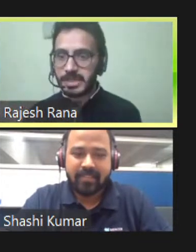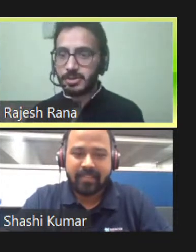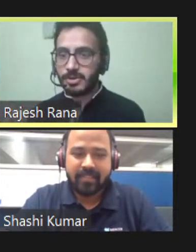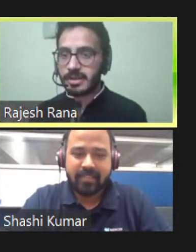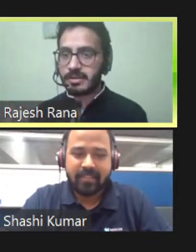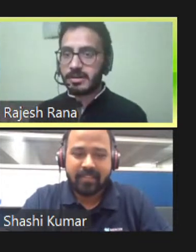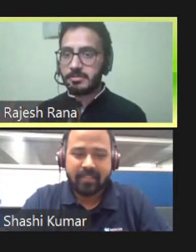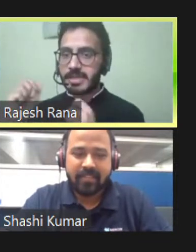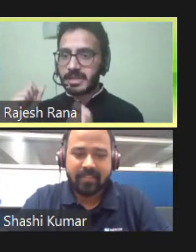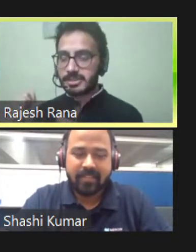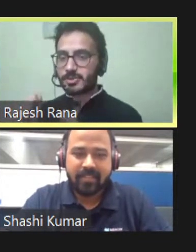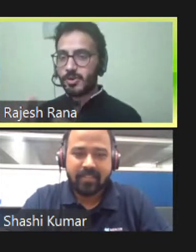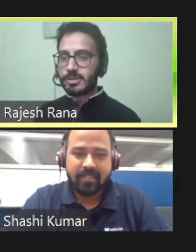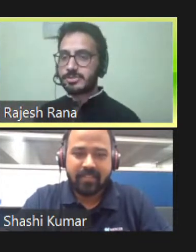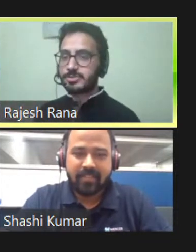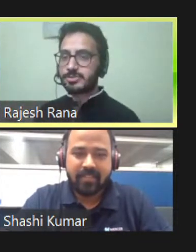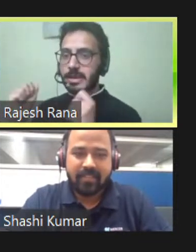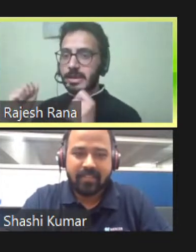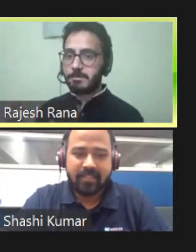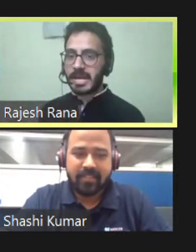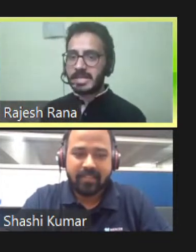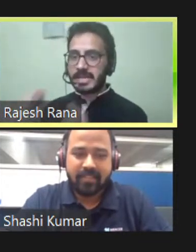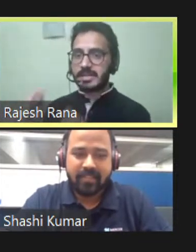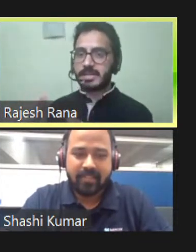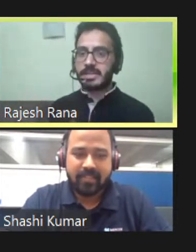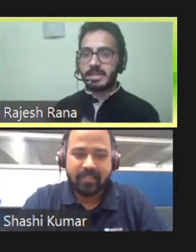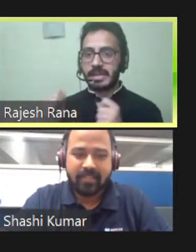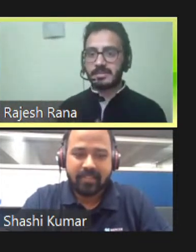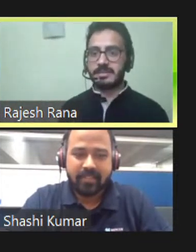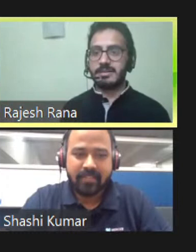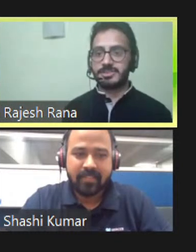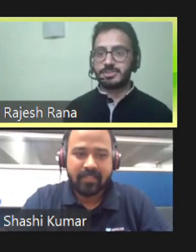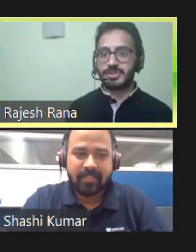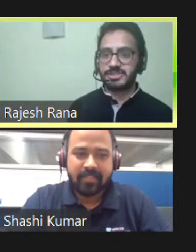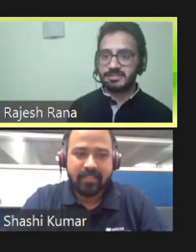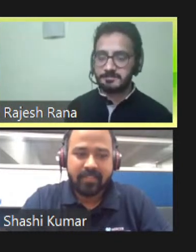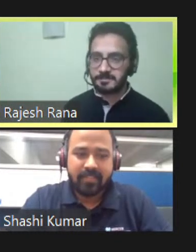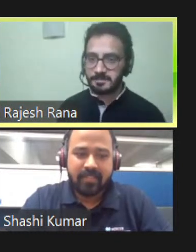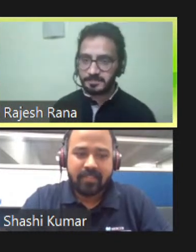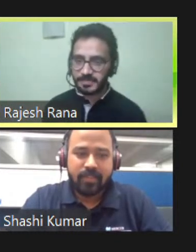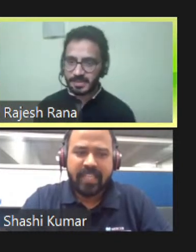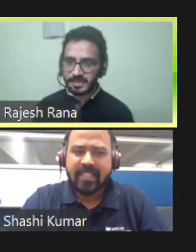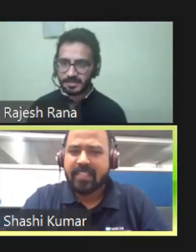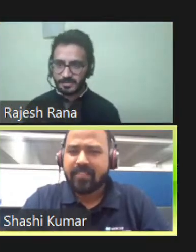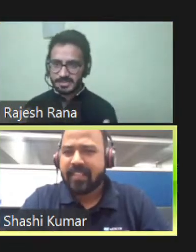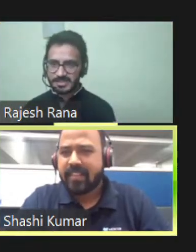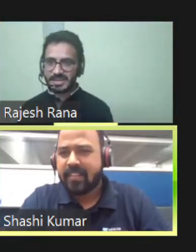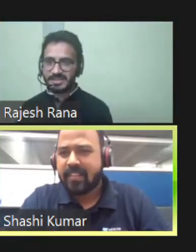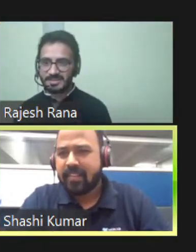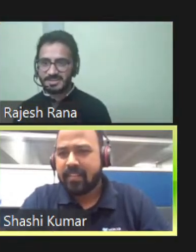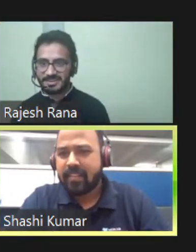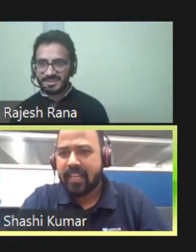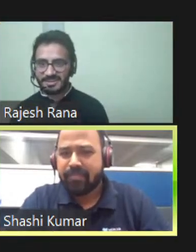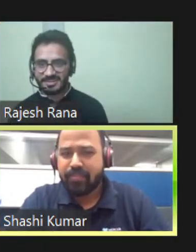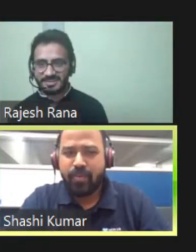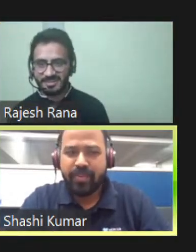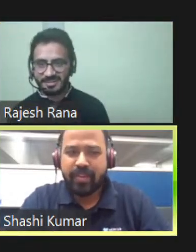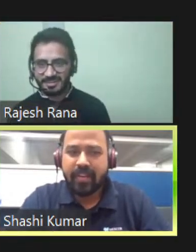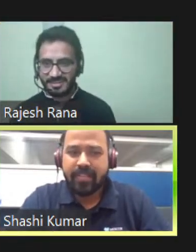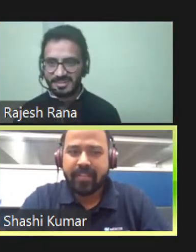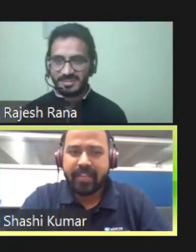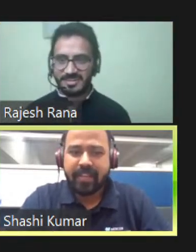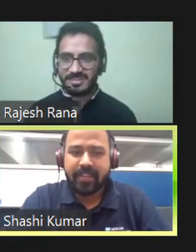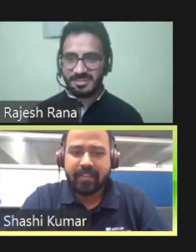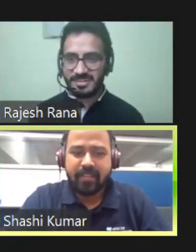that particular era, but it is also impacting and connecting at the current situation? So he has What's invented that? a telephone,